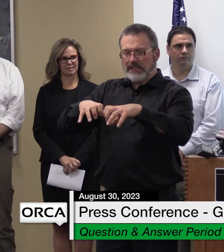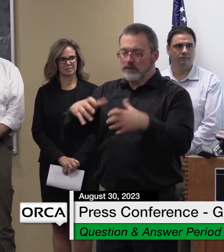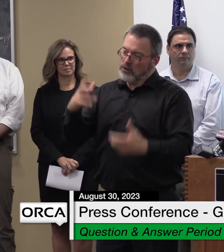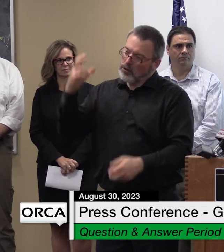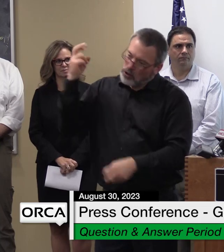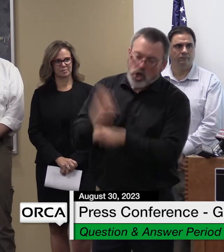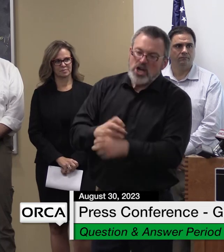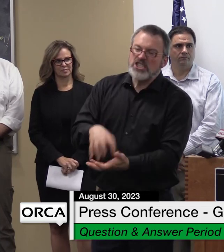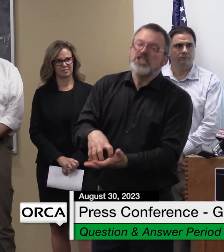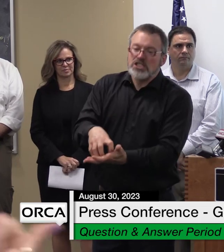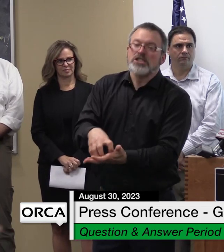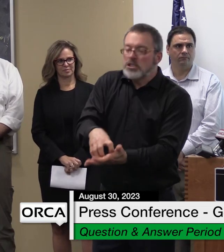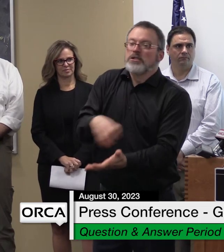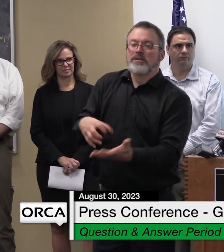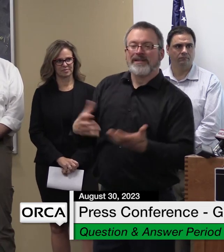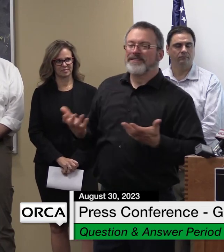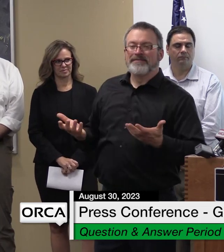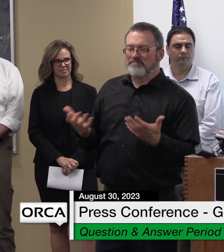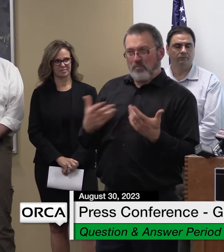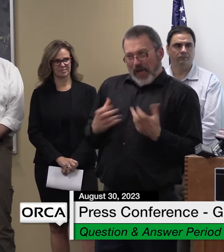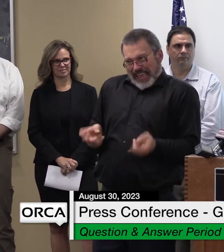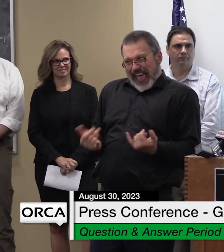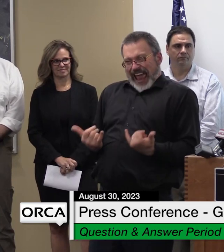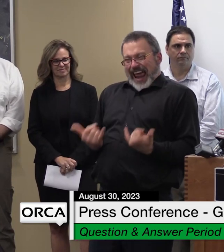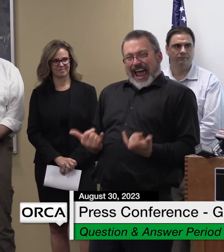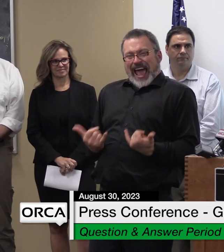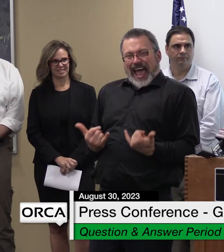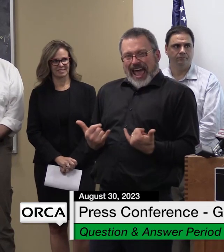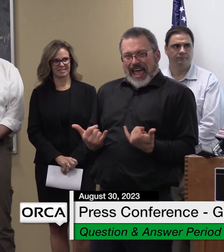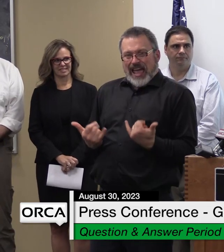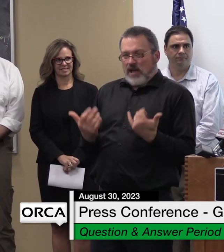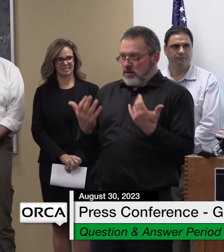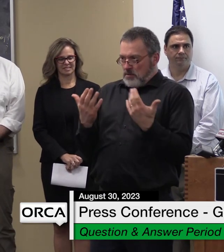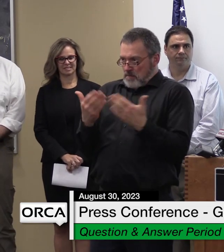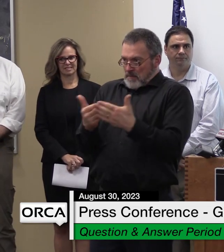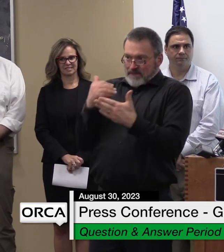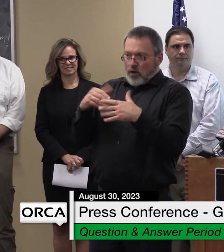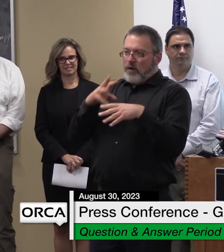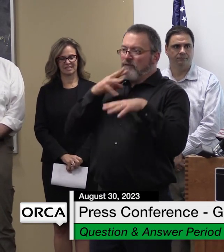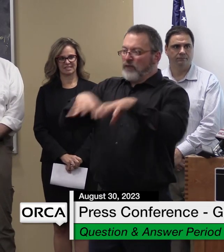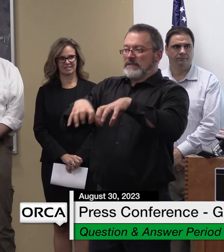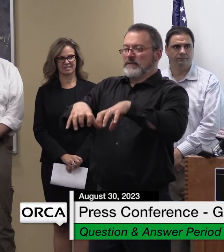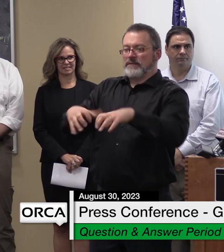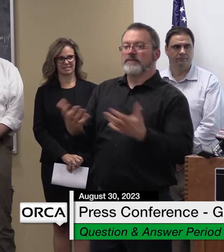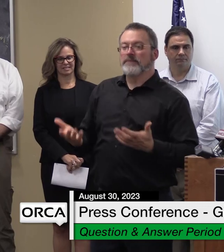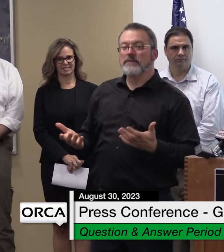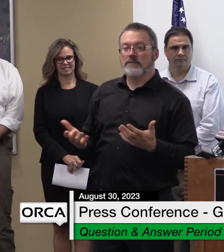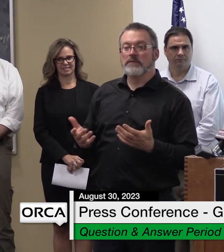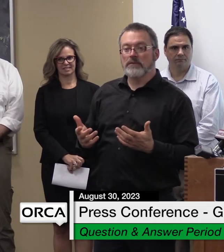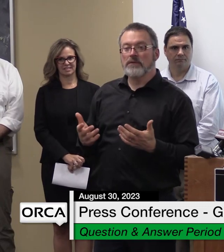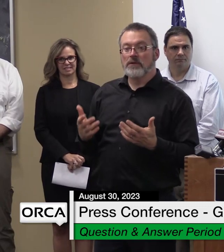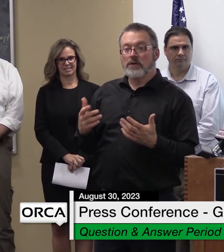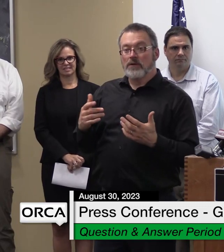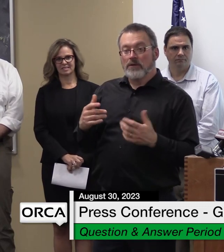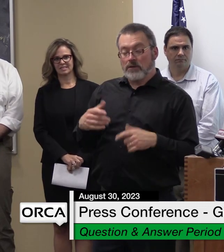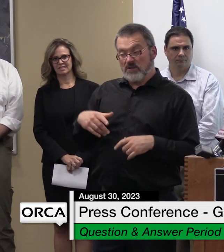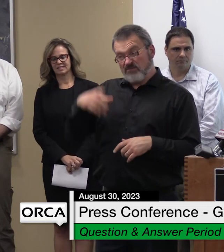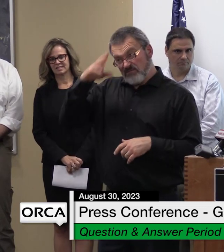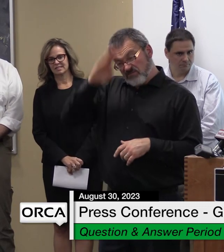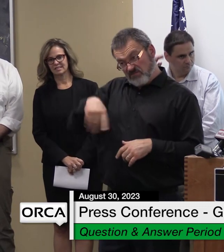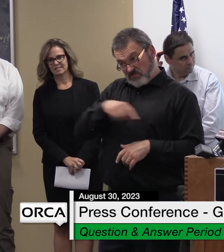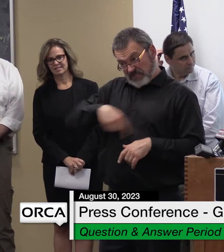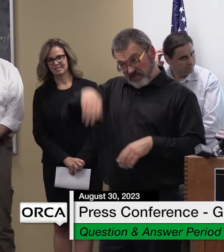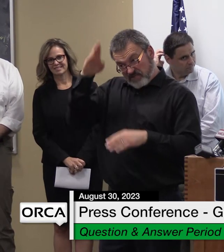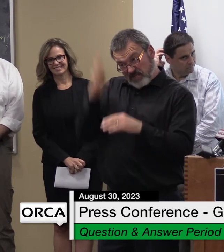much better if we could get it before the ground thaws, but I don't imagine we'll get to everything by that time. Do you know how many people have